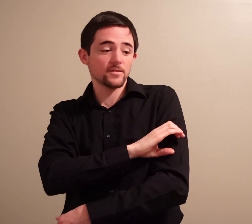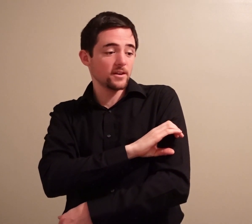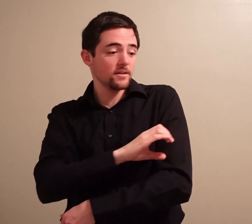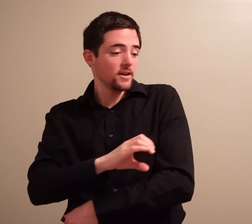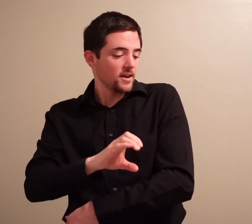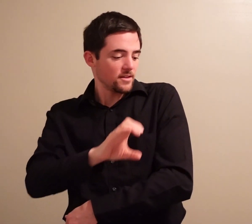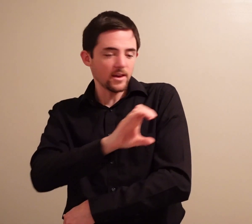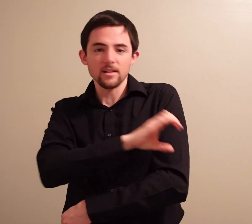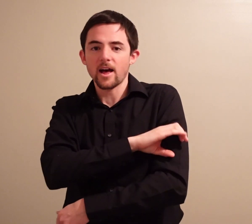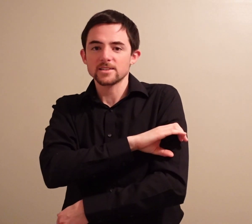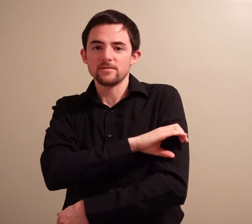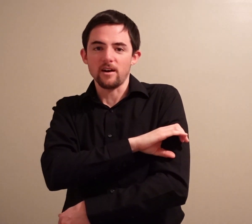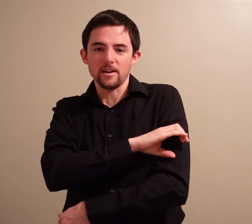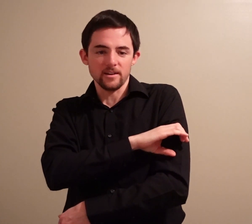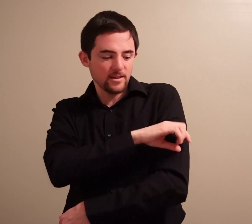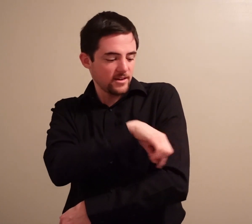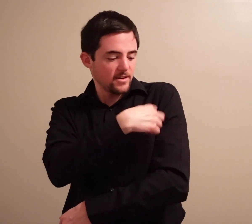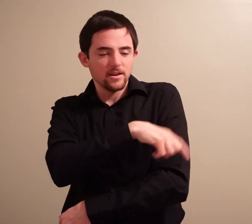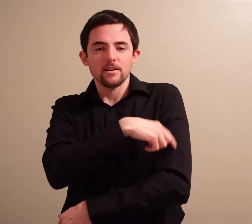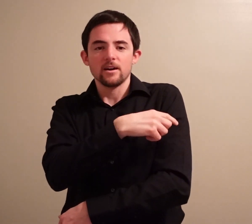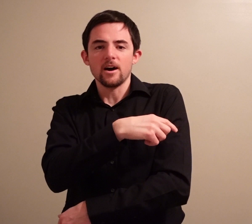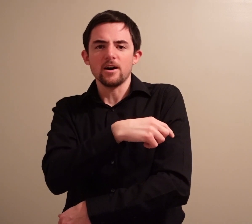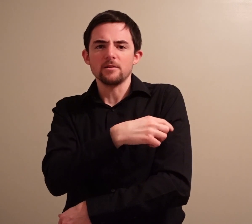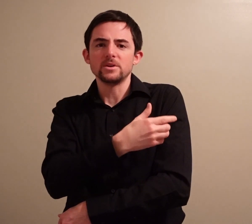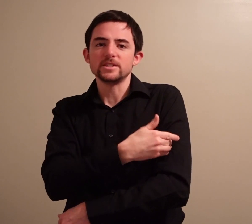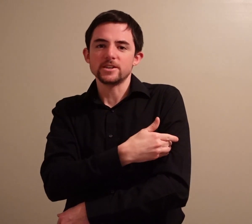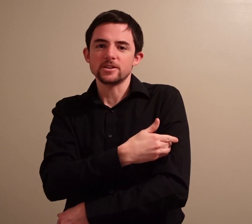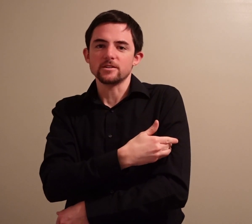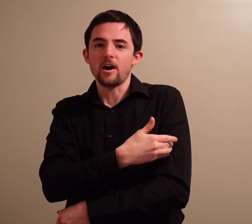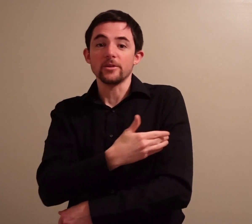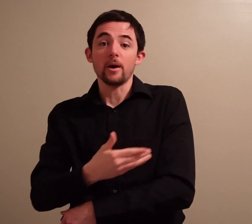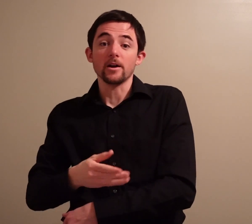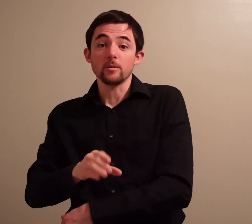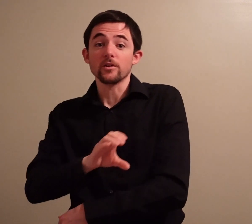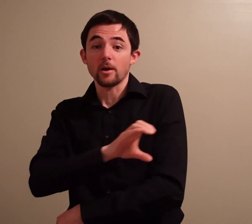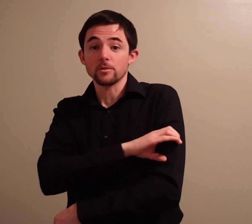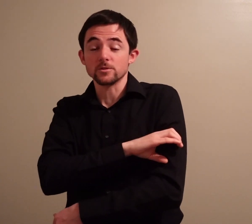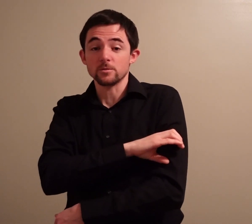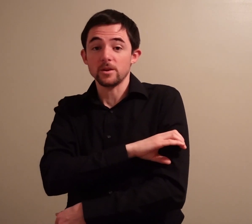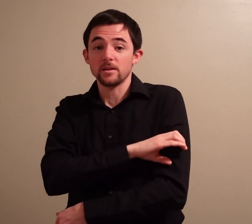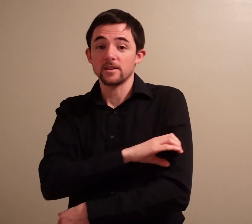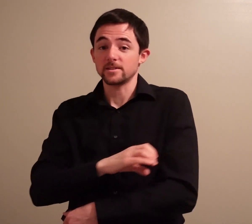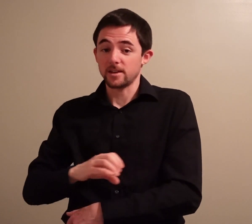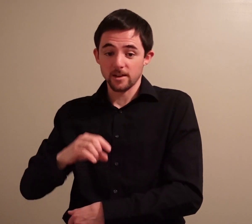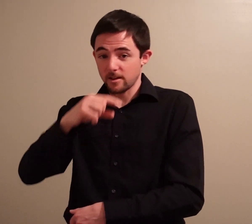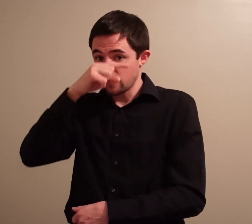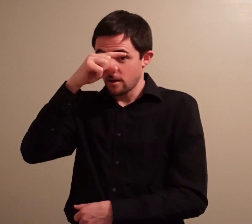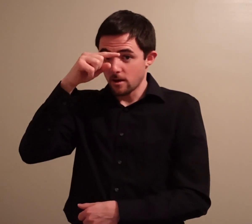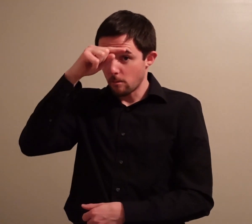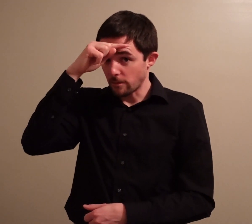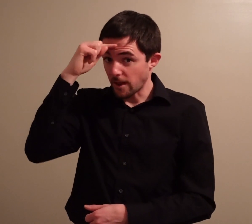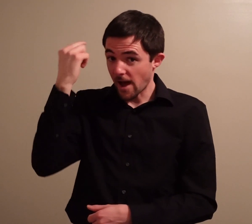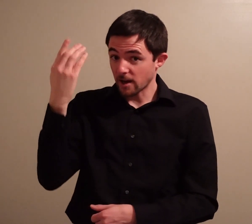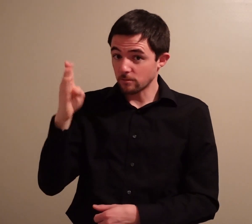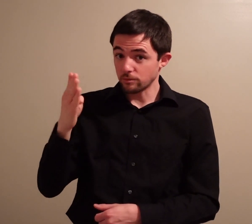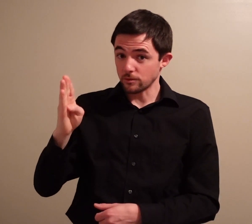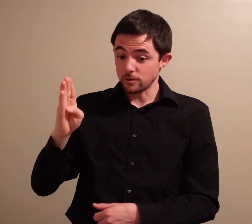video. They classify position on the body where that bruise would be. They say black